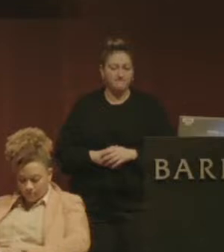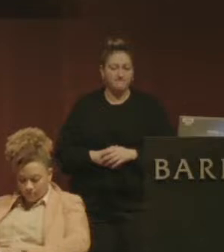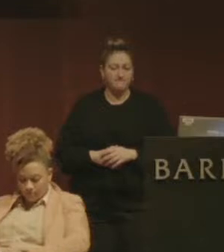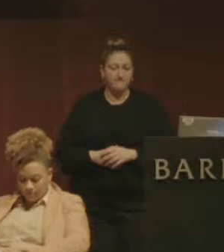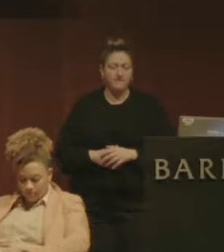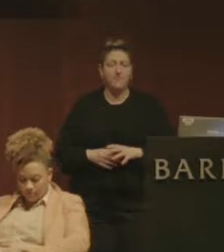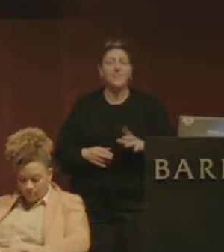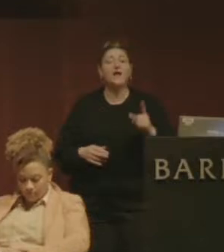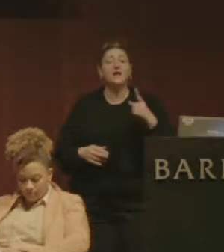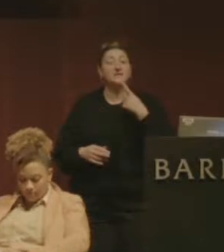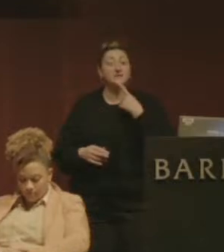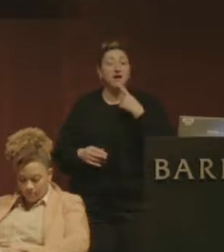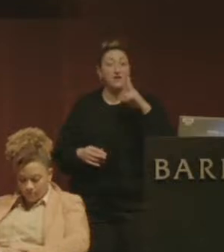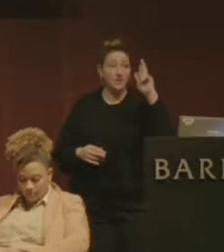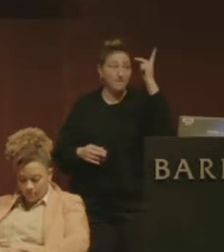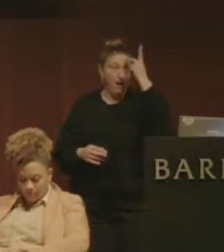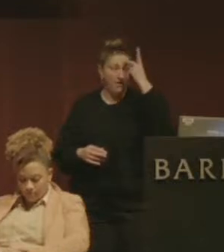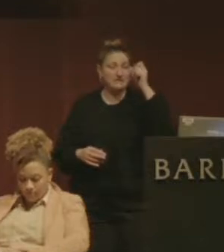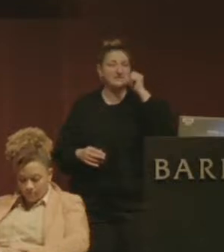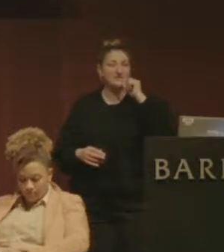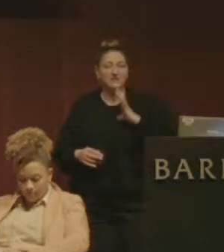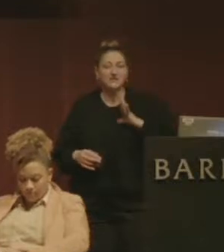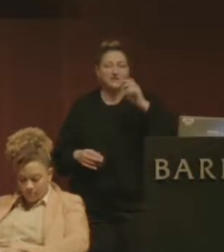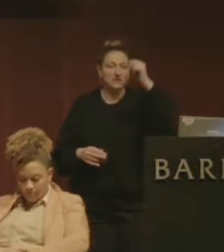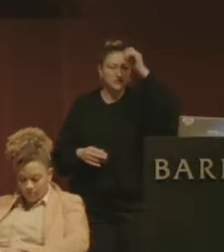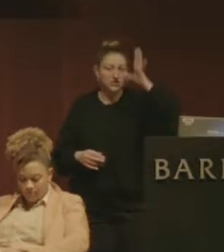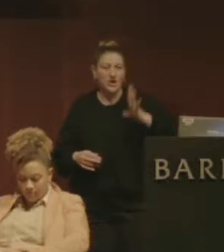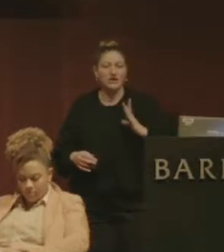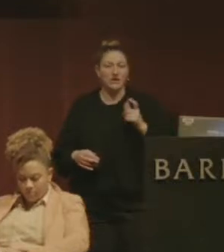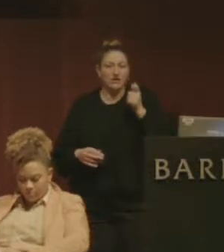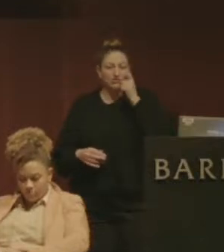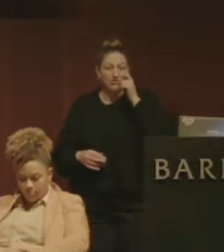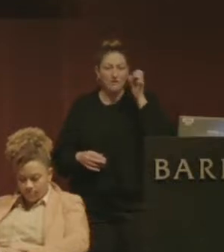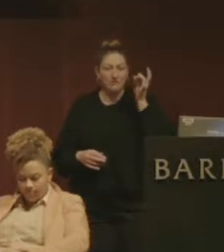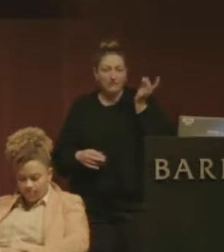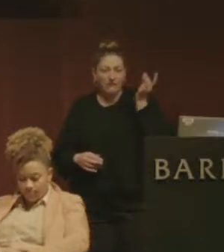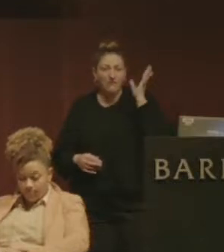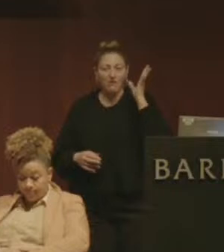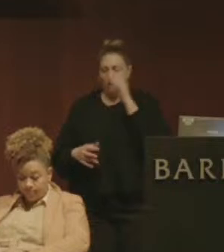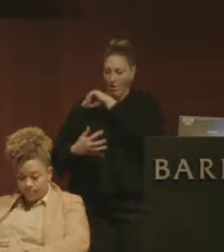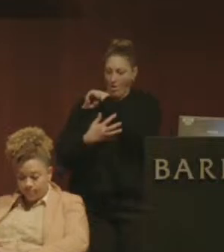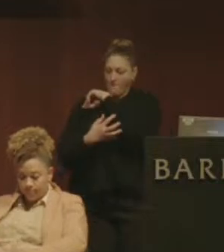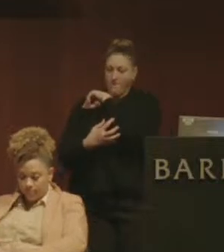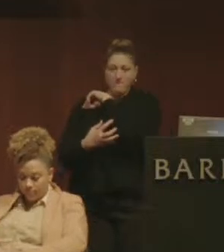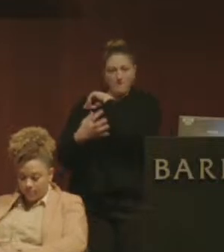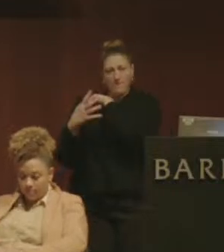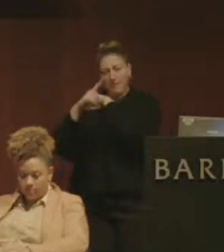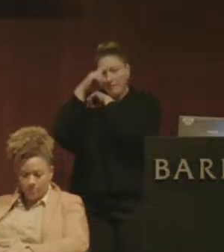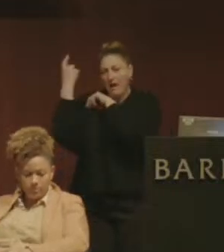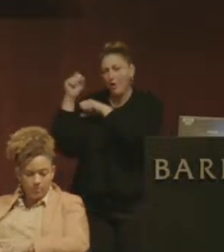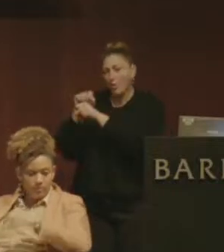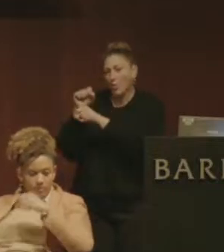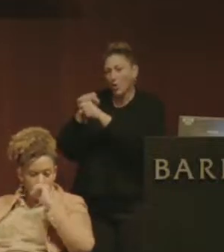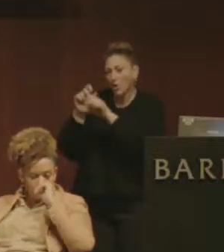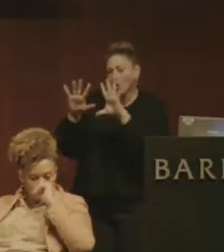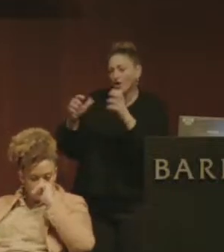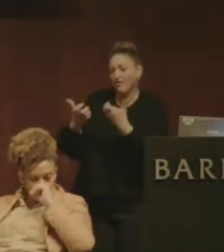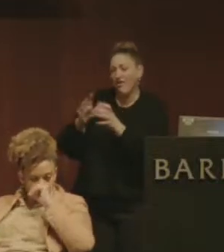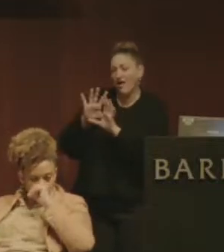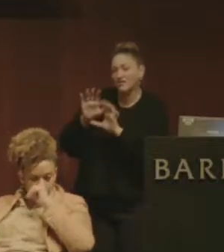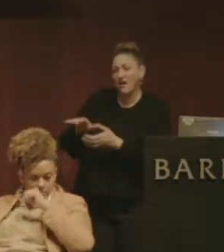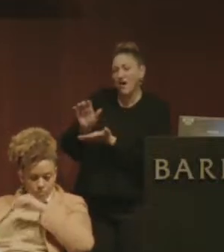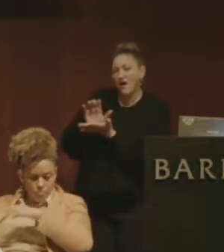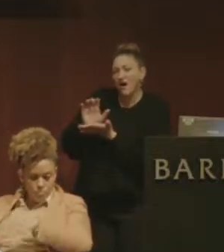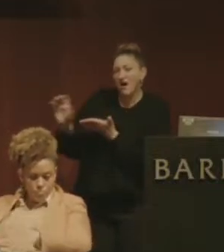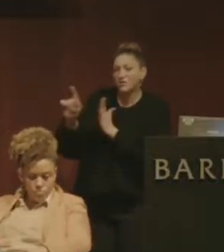a routine politics of gendered, racialized terror towards the majority Black working class that manifests in the systemic killing of Black